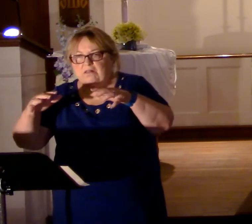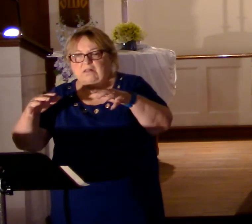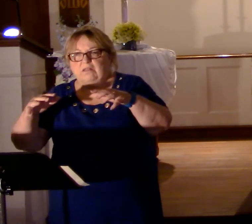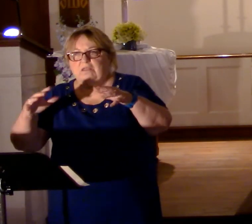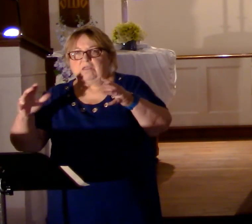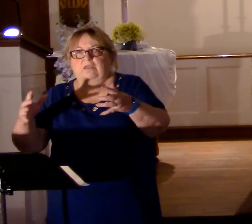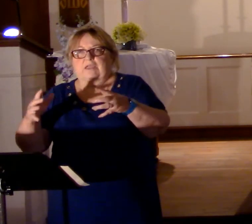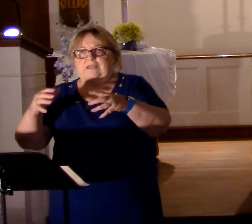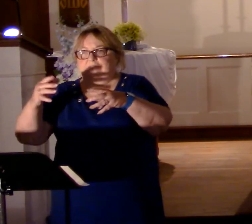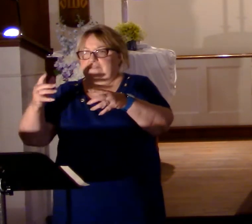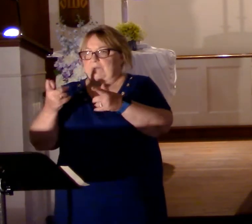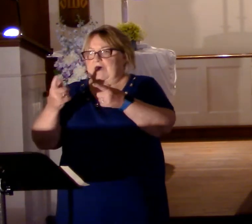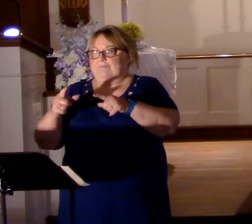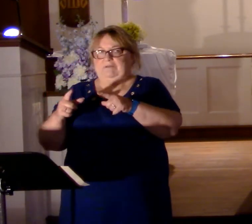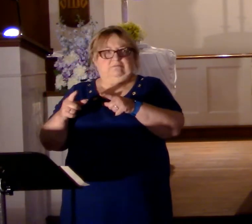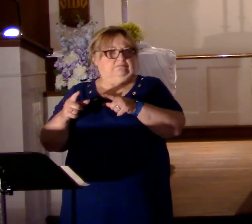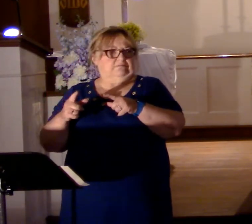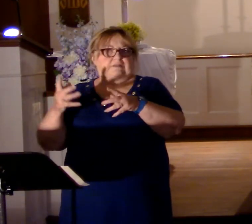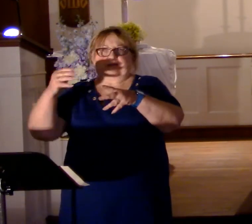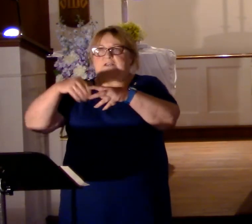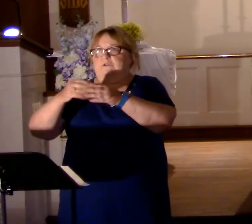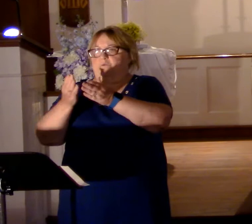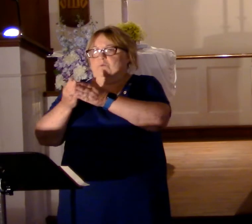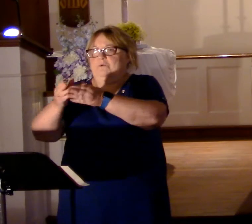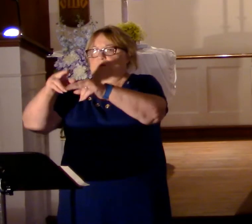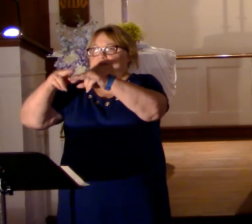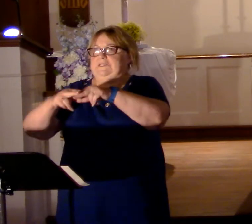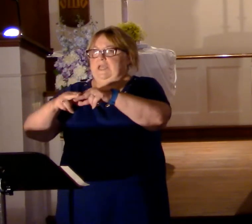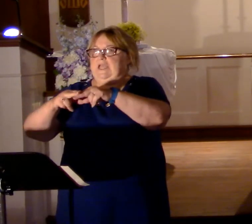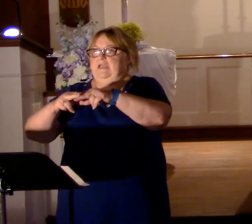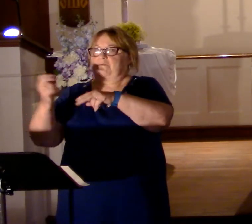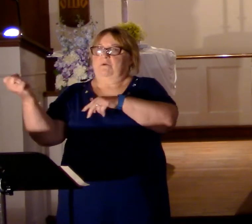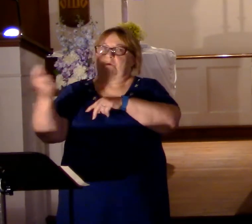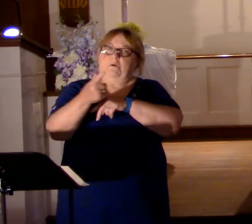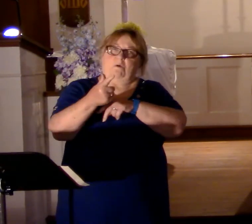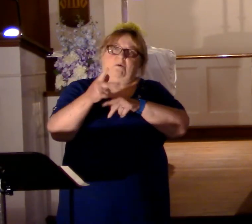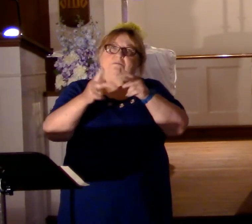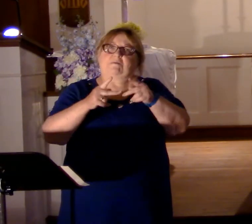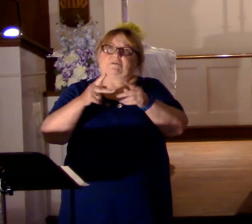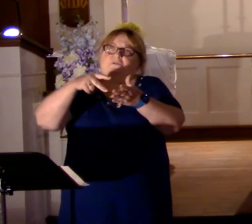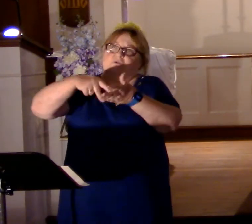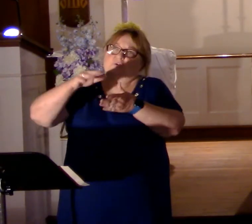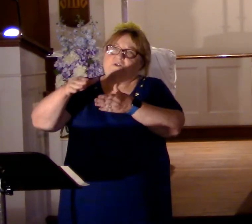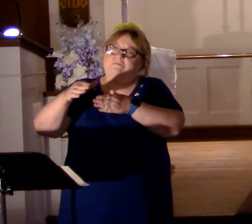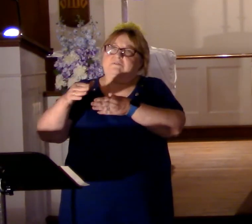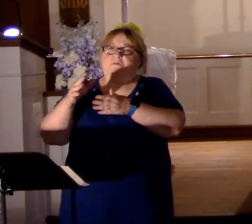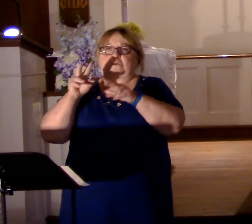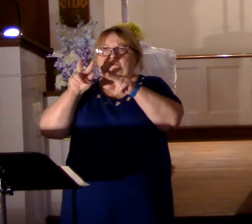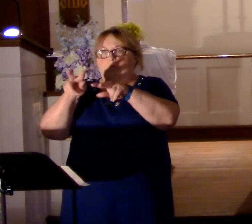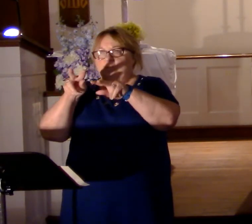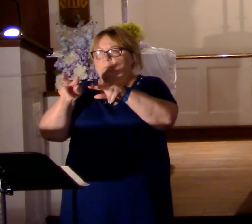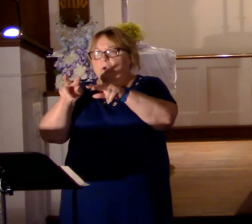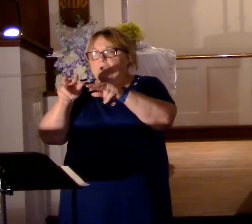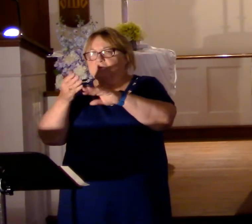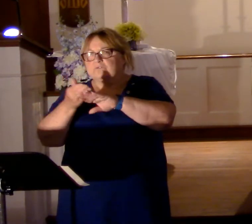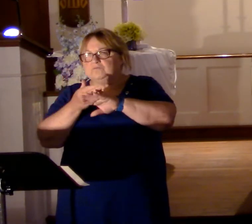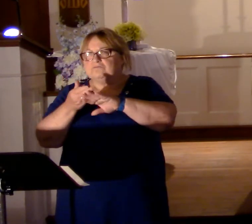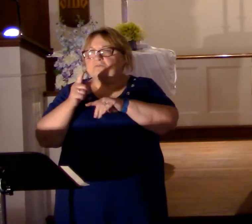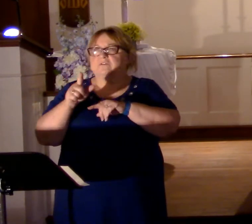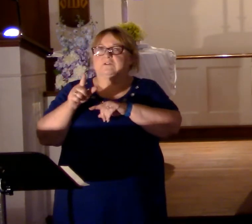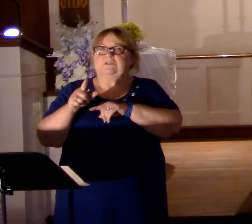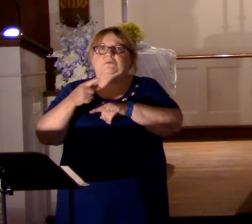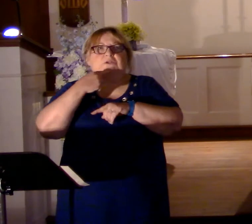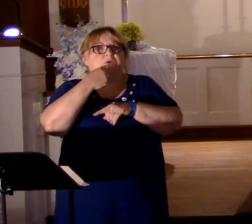he got into a boat and sat in it while all the people stood on the shore. Then he told them many things